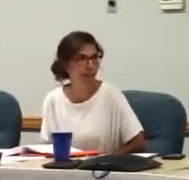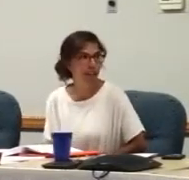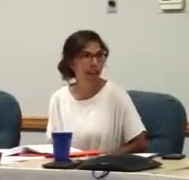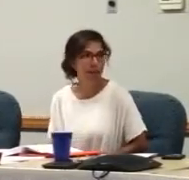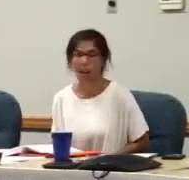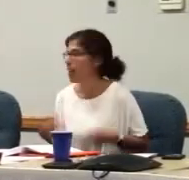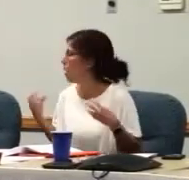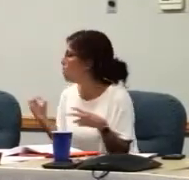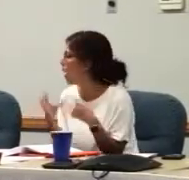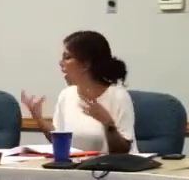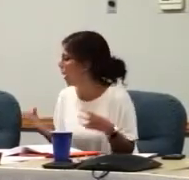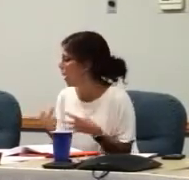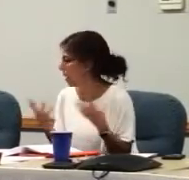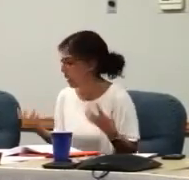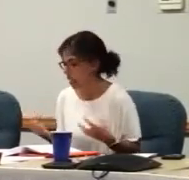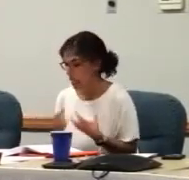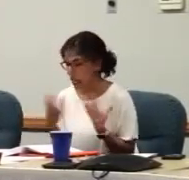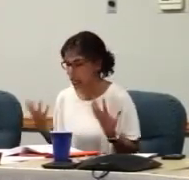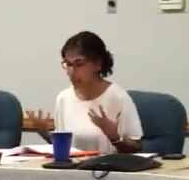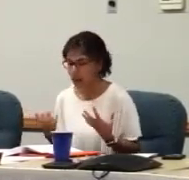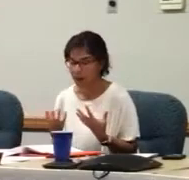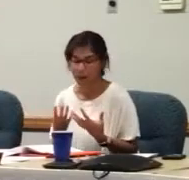schools and kind of combine